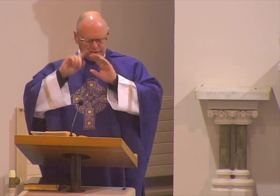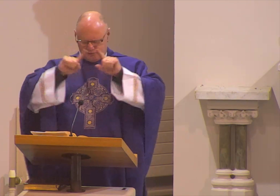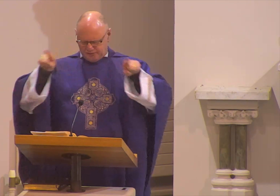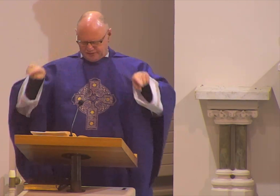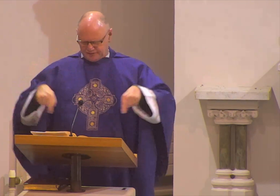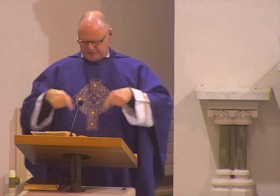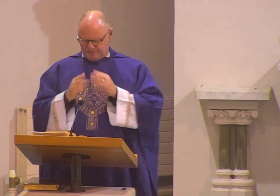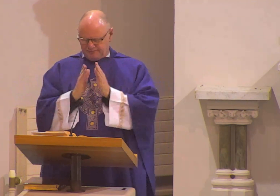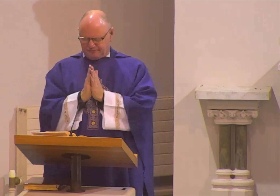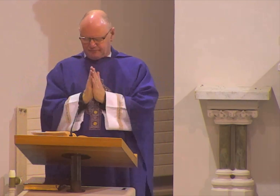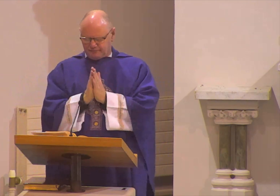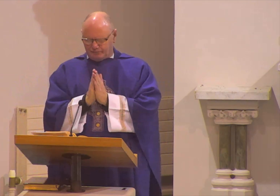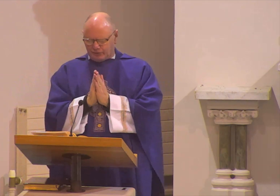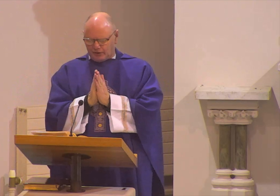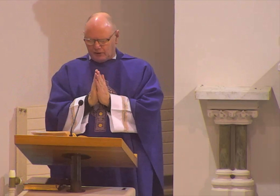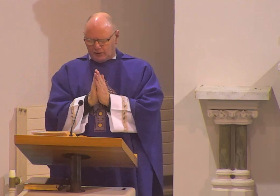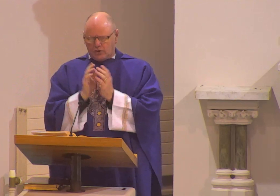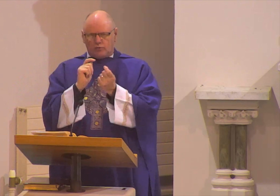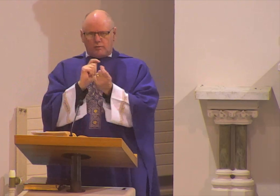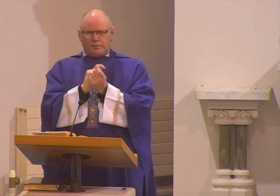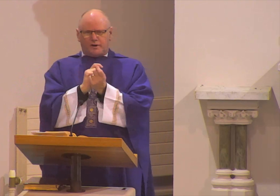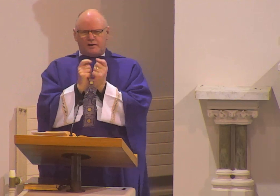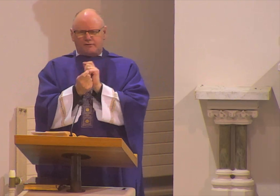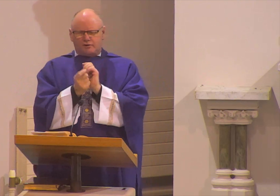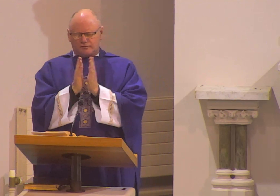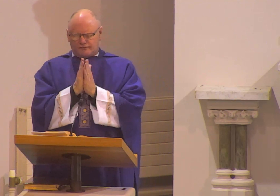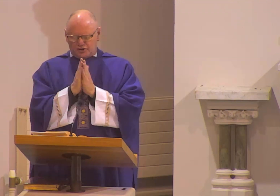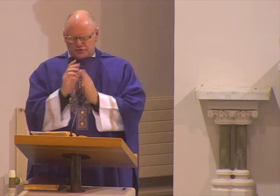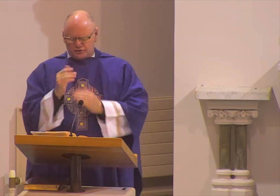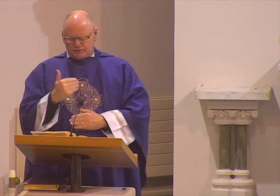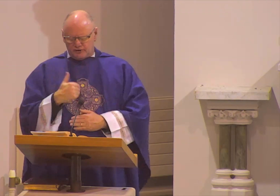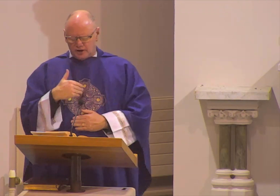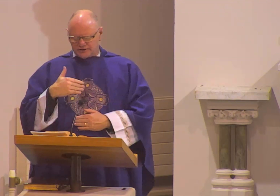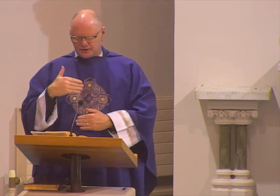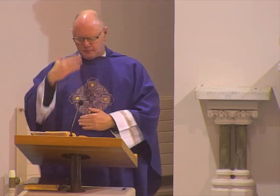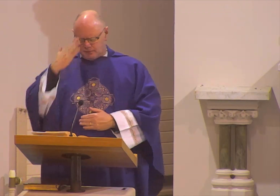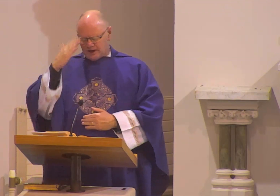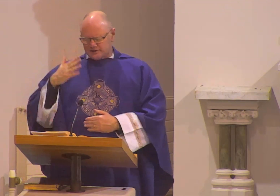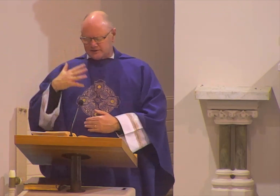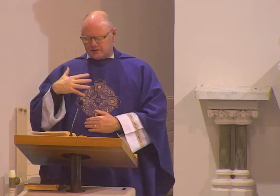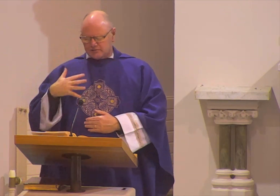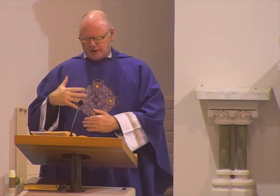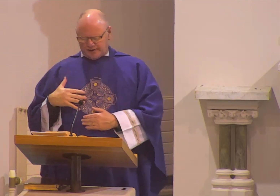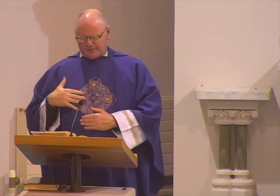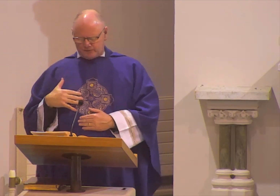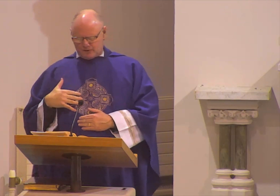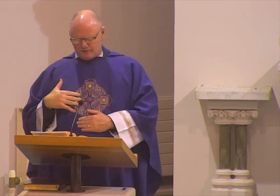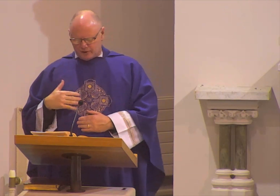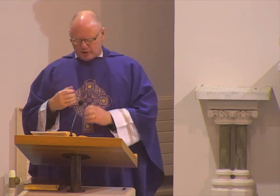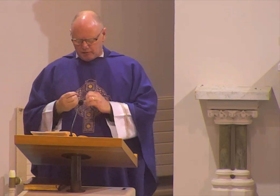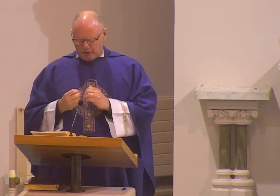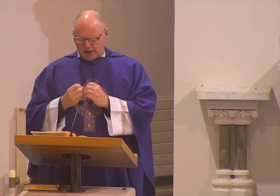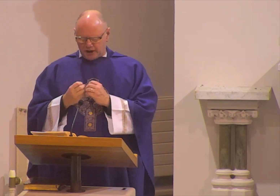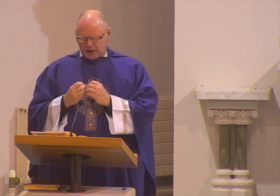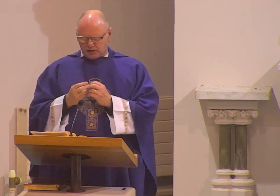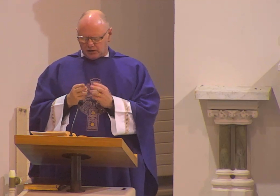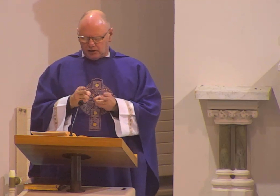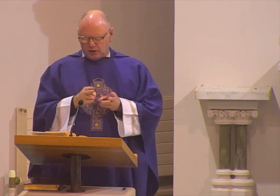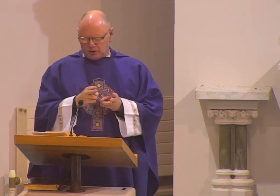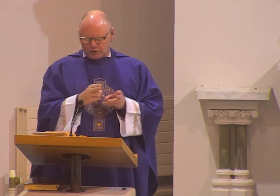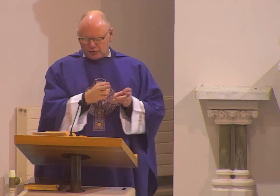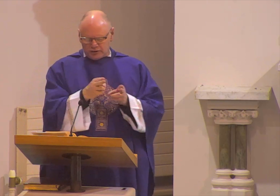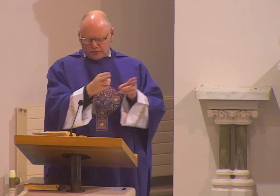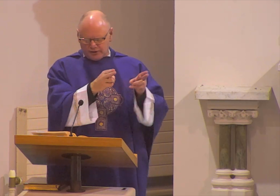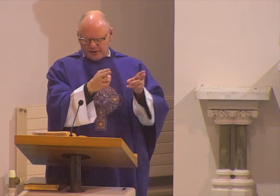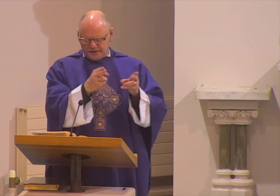Lord, hear us. We pray for conversion of heart, mind, and body, making